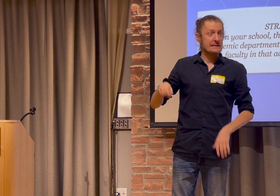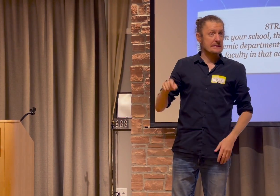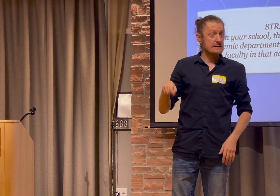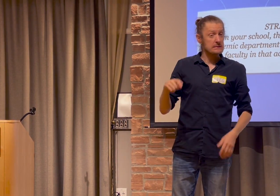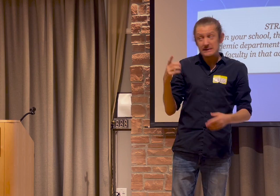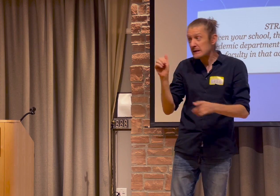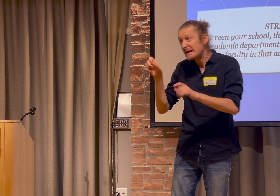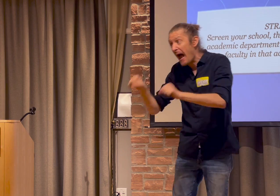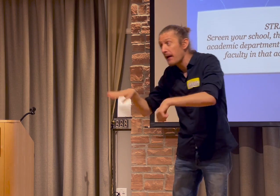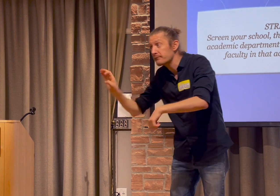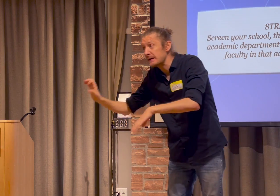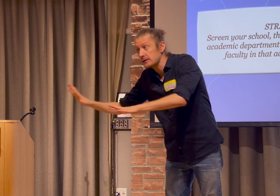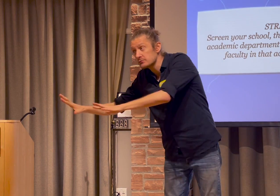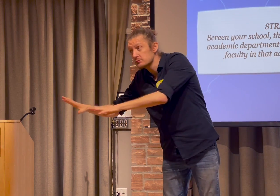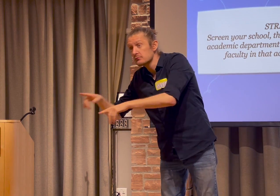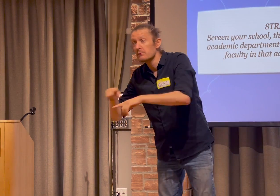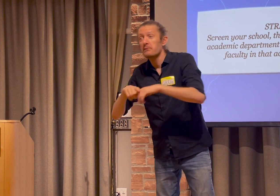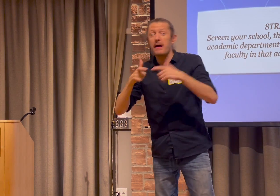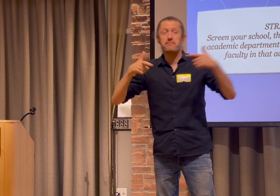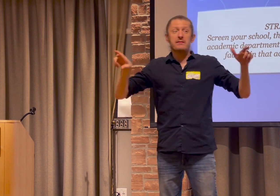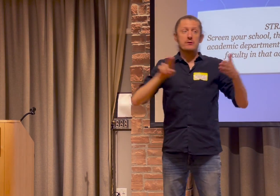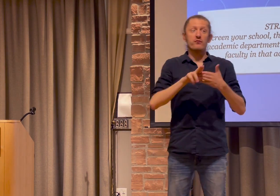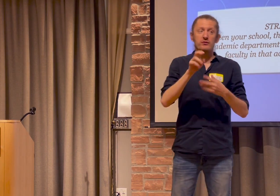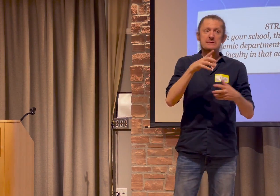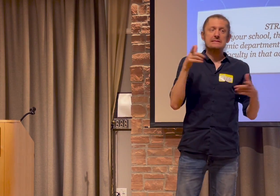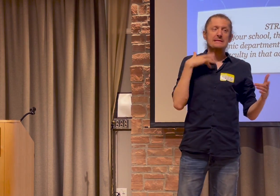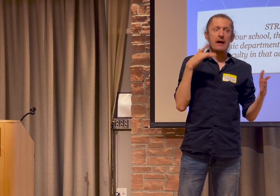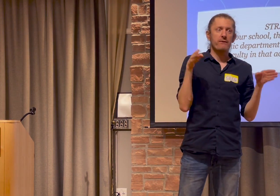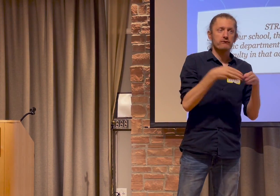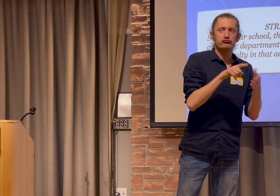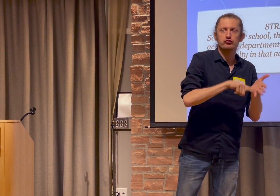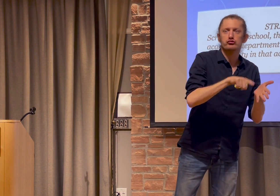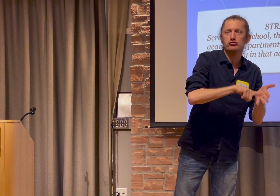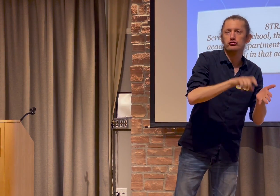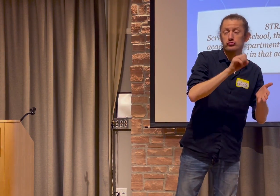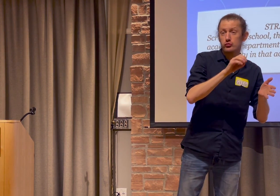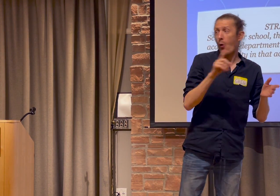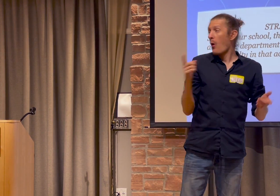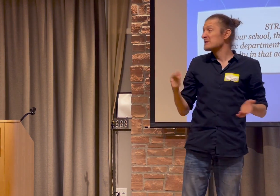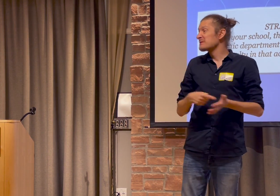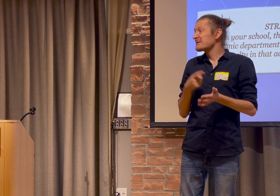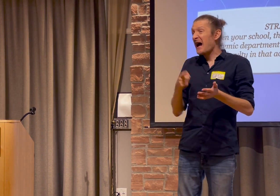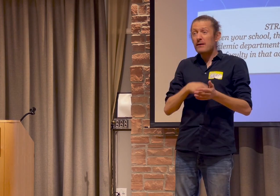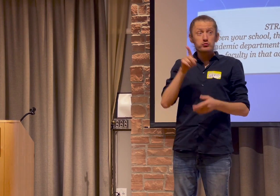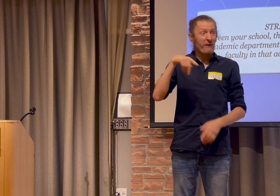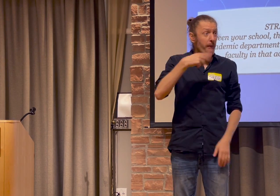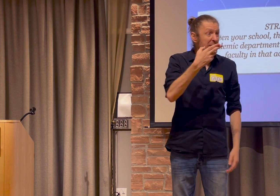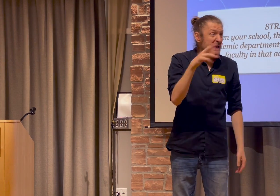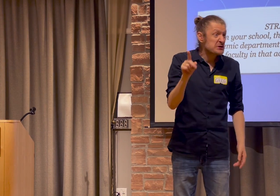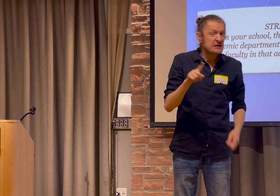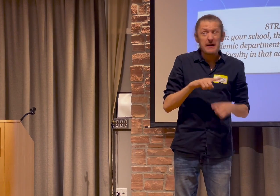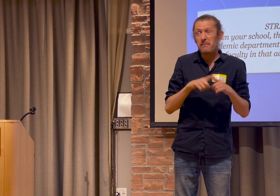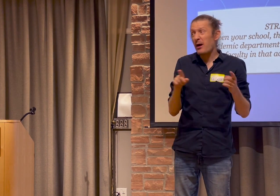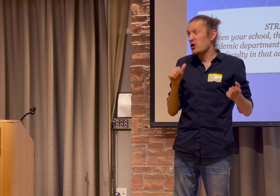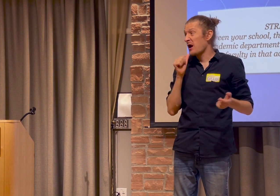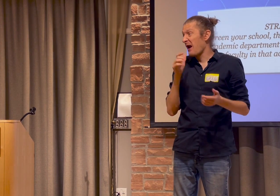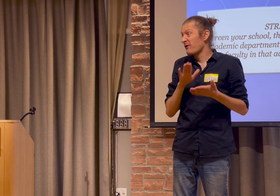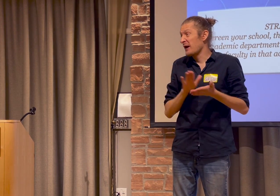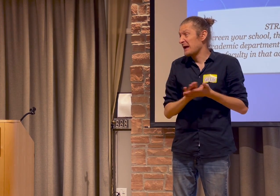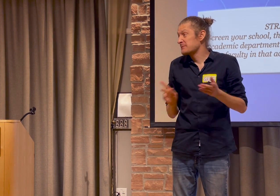the teachers are not motivated to teach to students in needs, that's a significant problem. Sometimes if